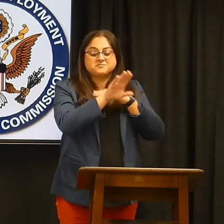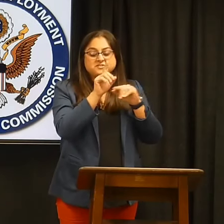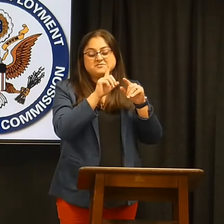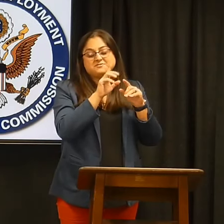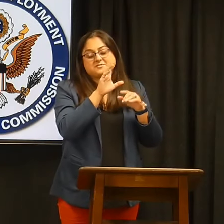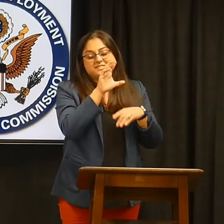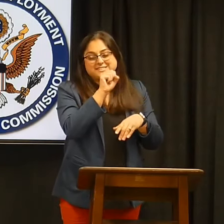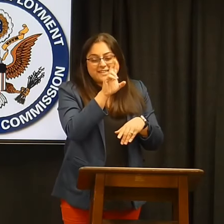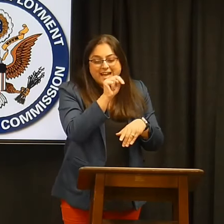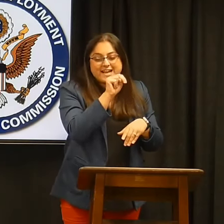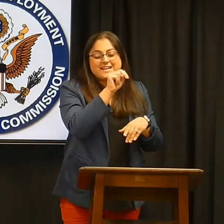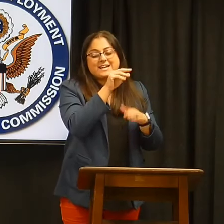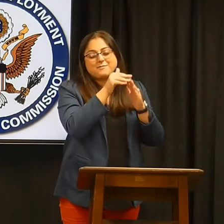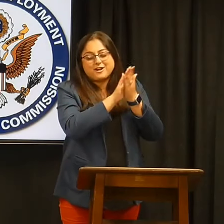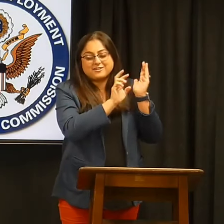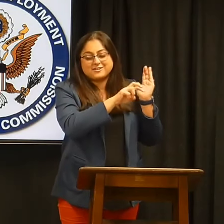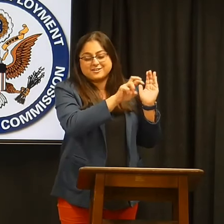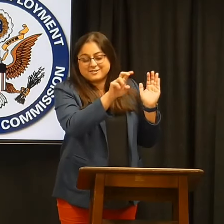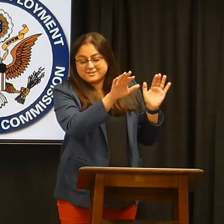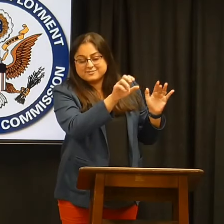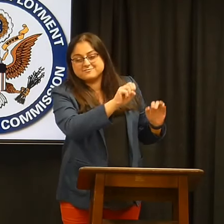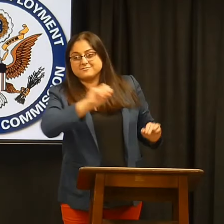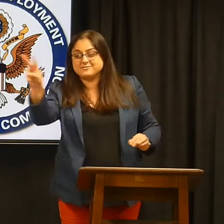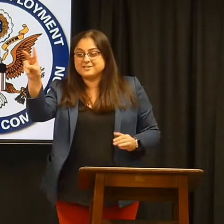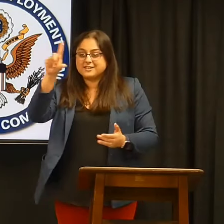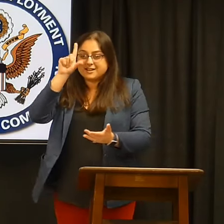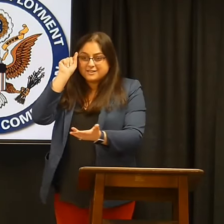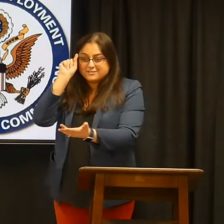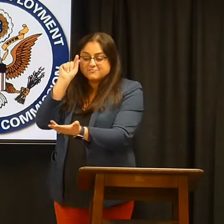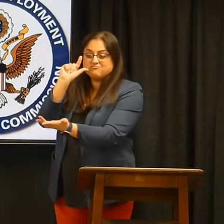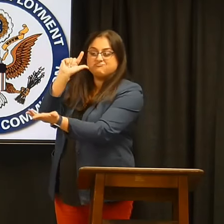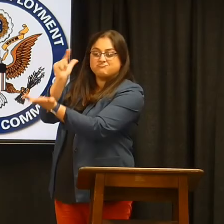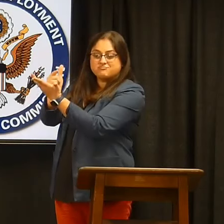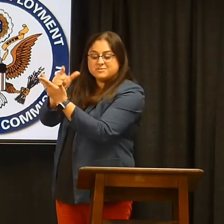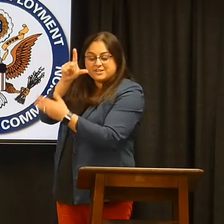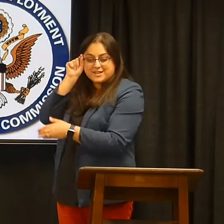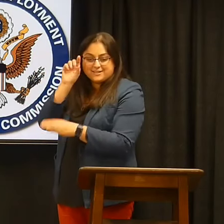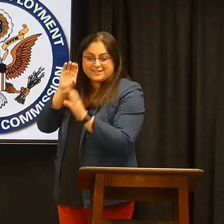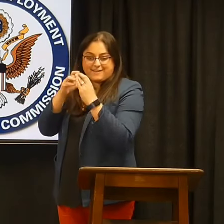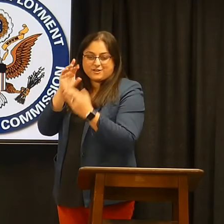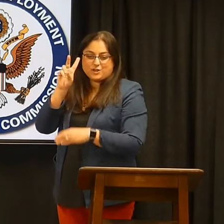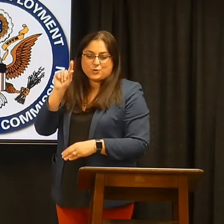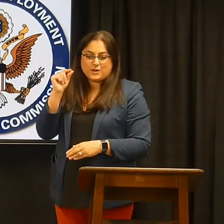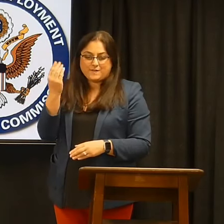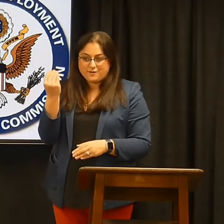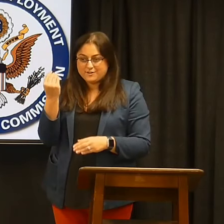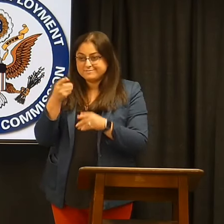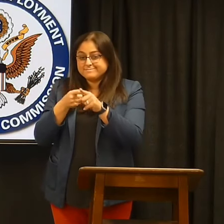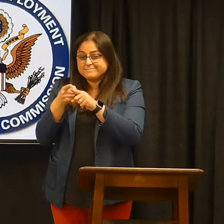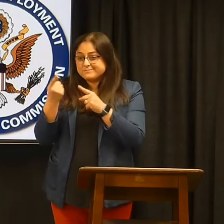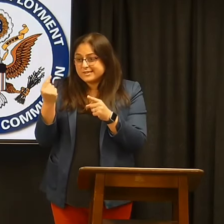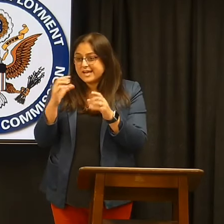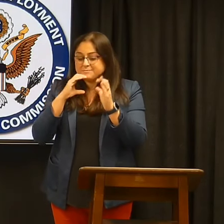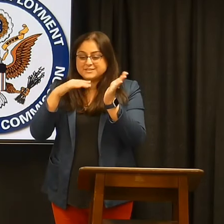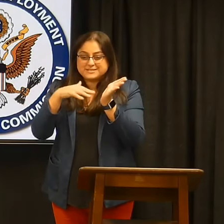graduated there, went to CSUN, then Gallaudet, graduated there. I was in the class of